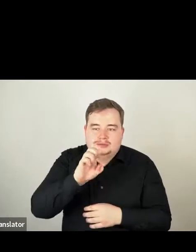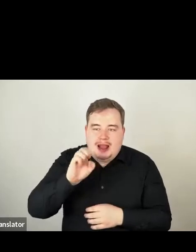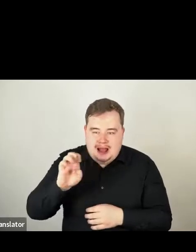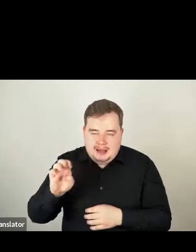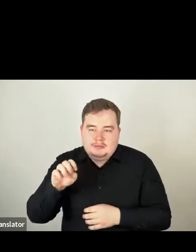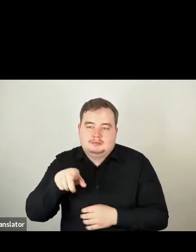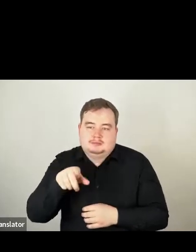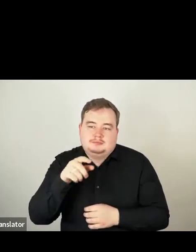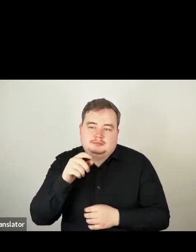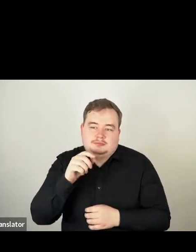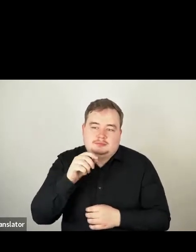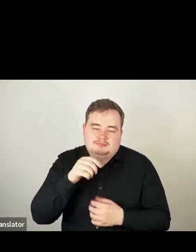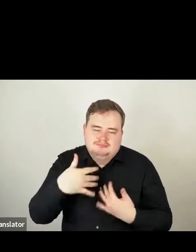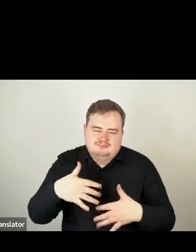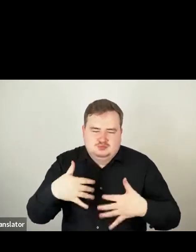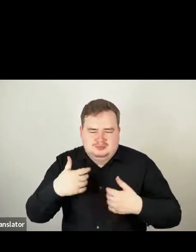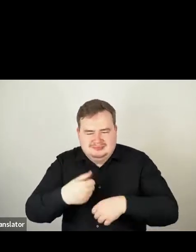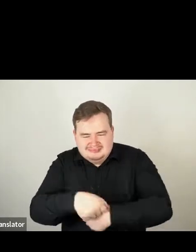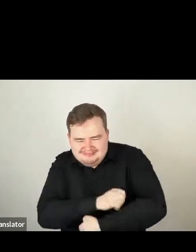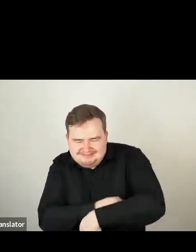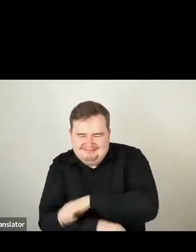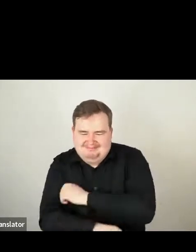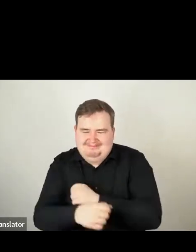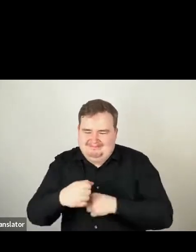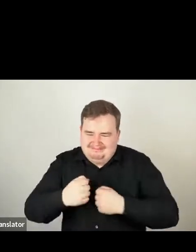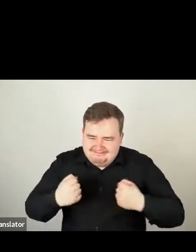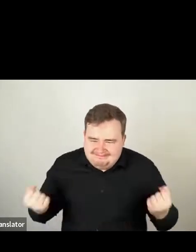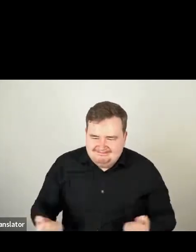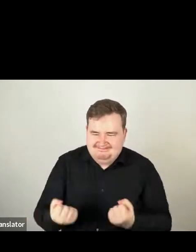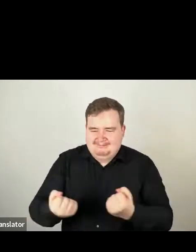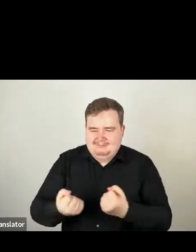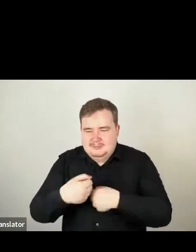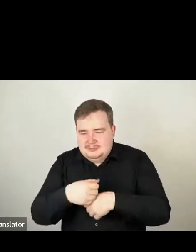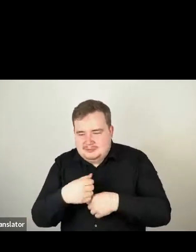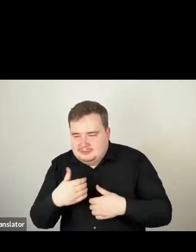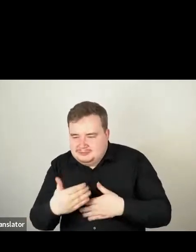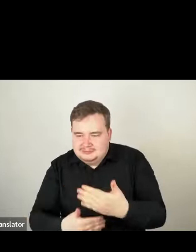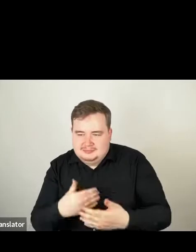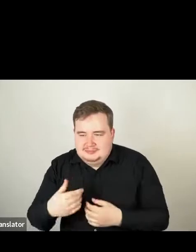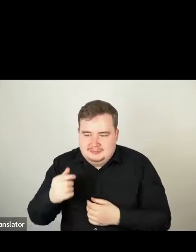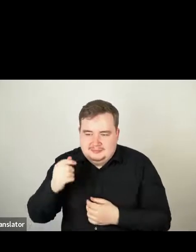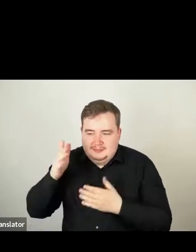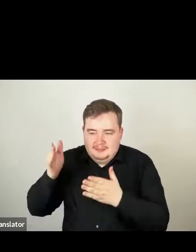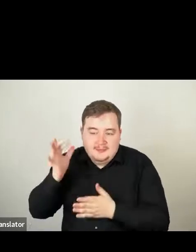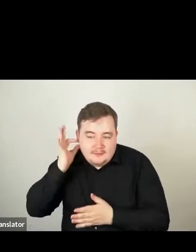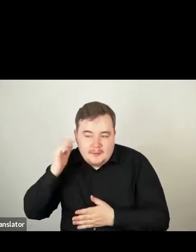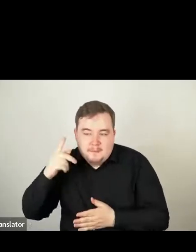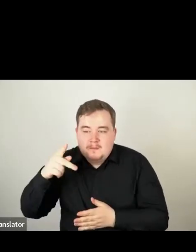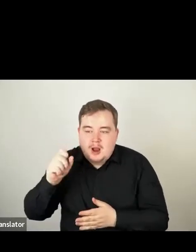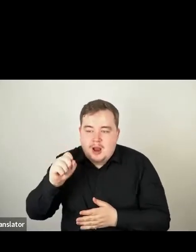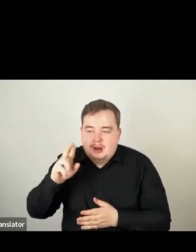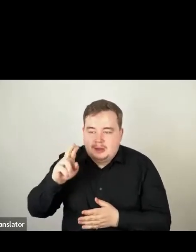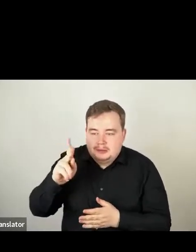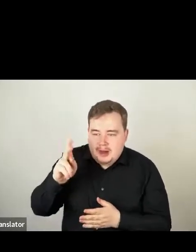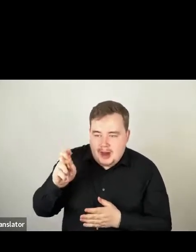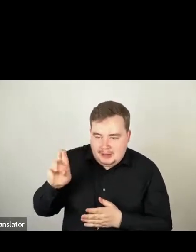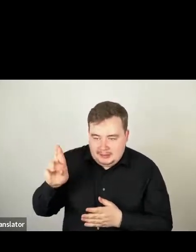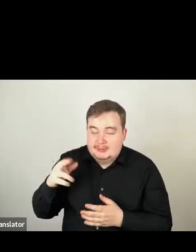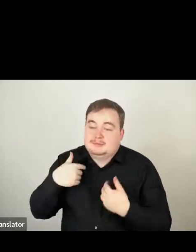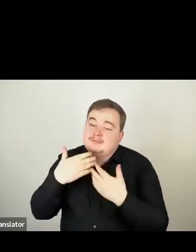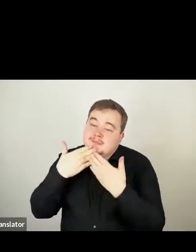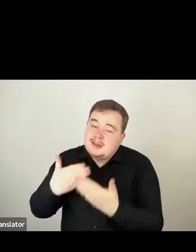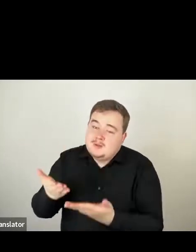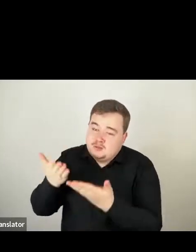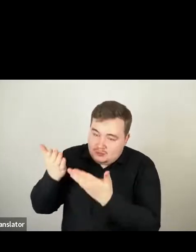and longstanding project partner. And recognize that without your contributions and inspiration,